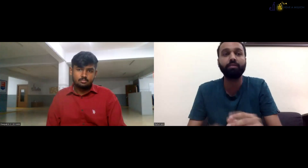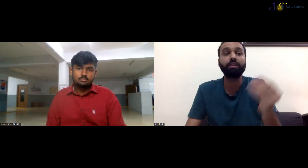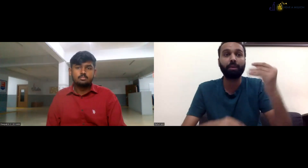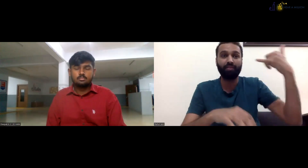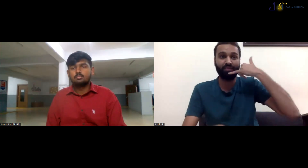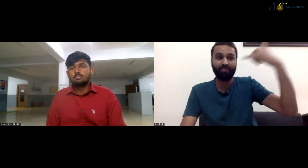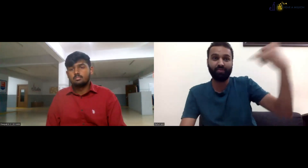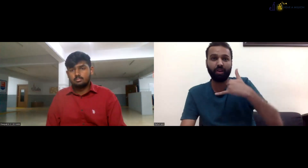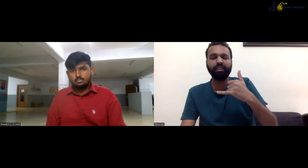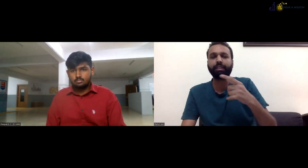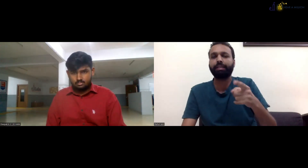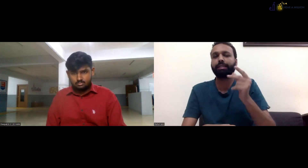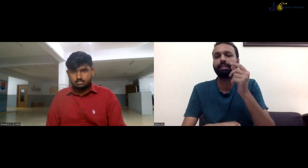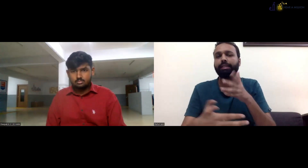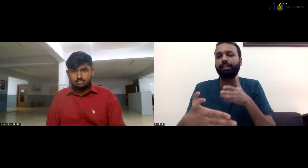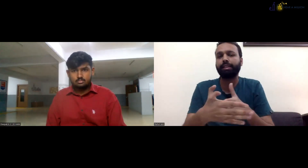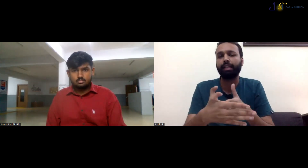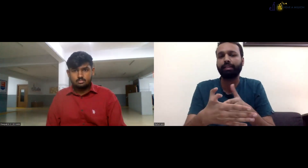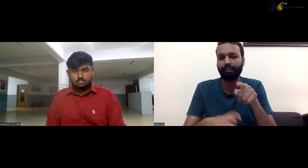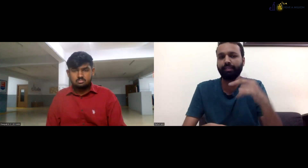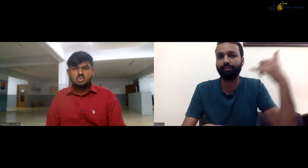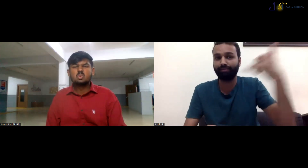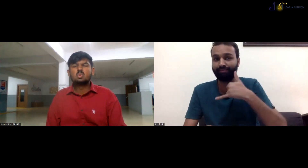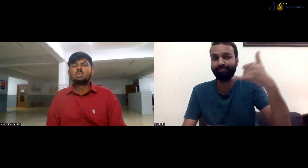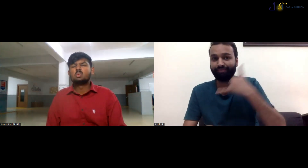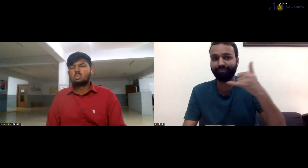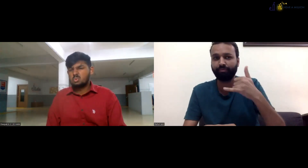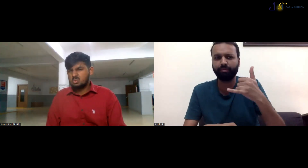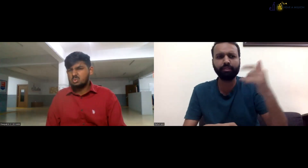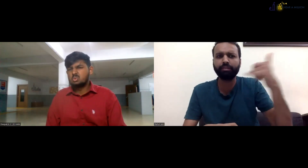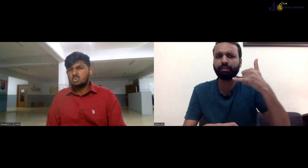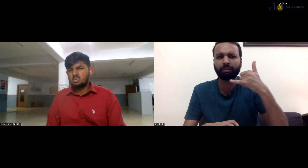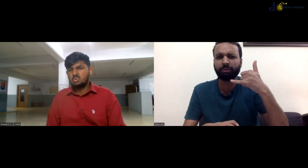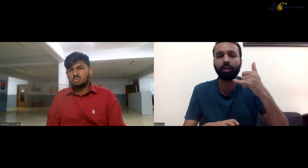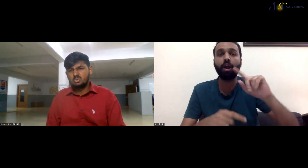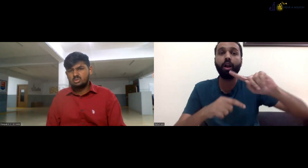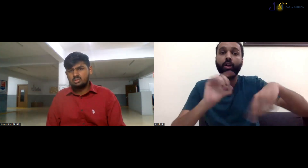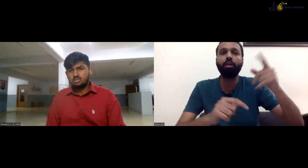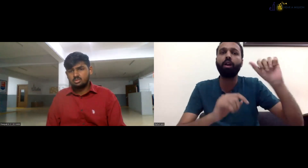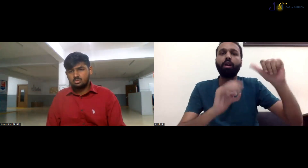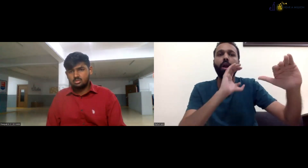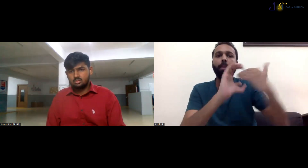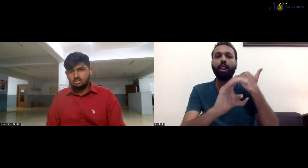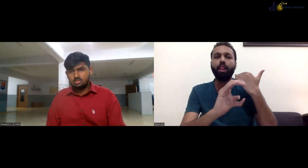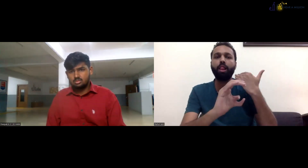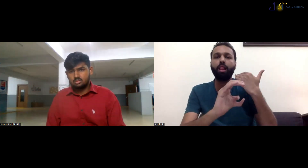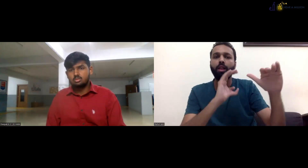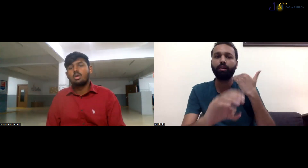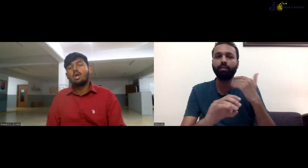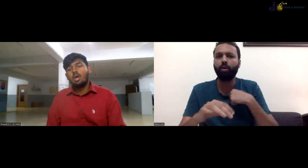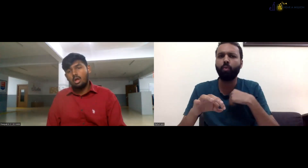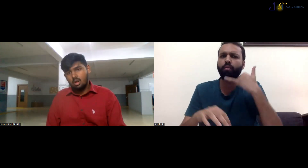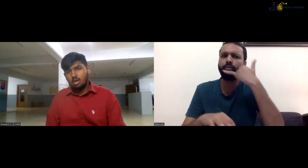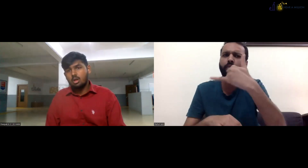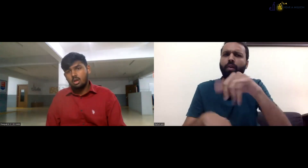documents. They sometimes just call you for some questions. But as a deaf person, when you get voice calls, that could be